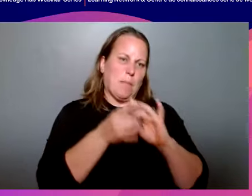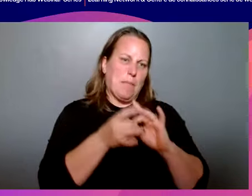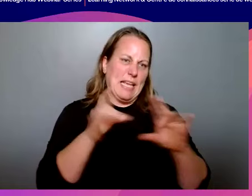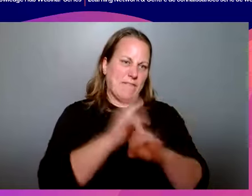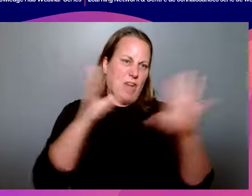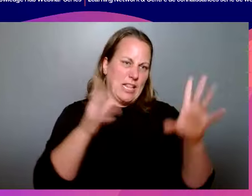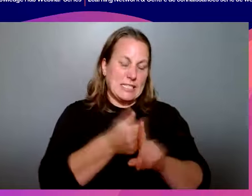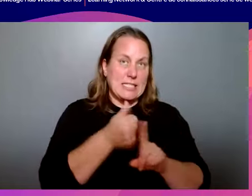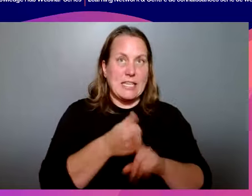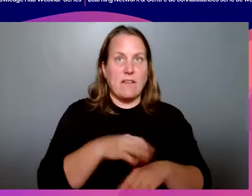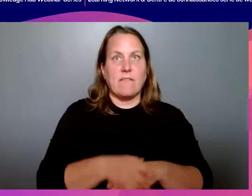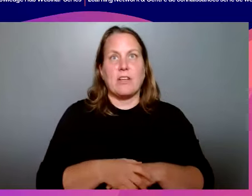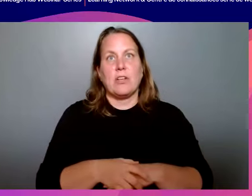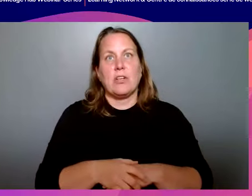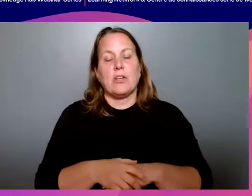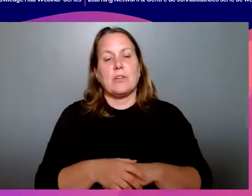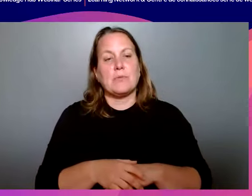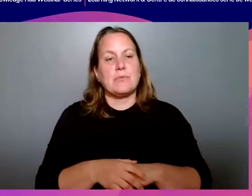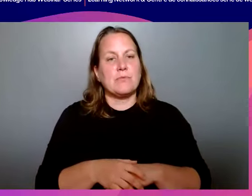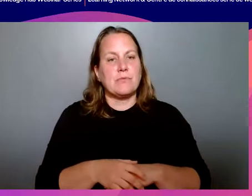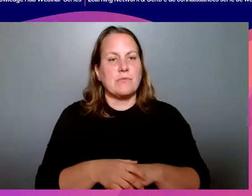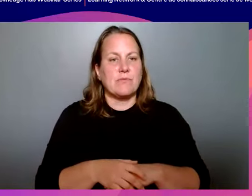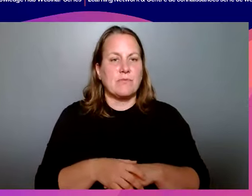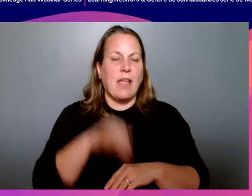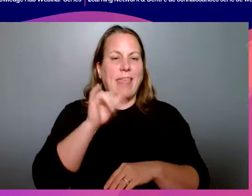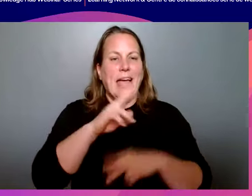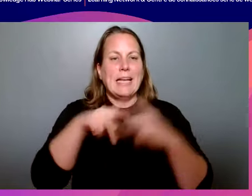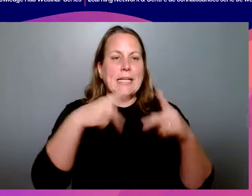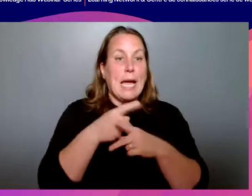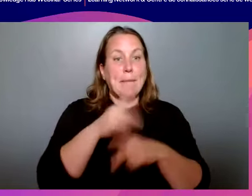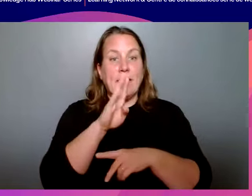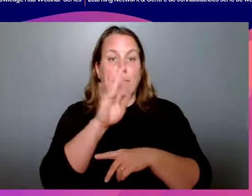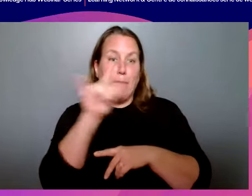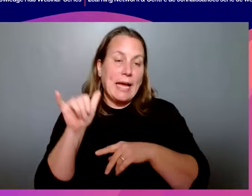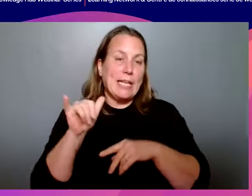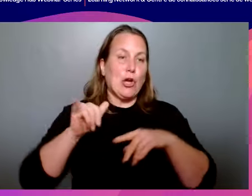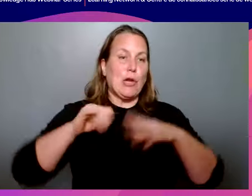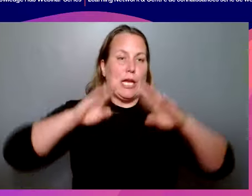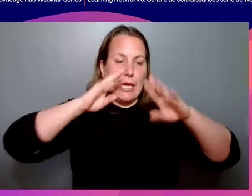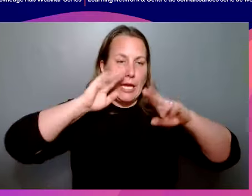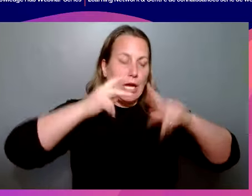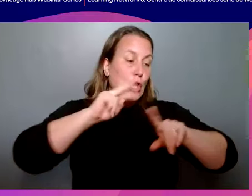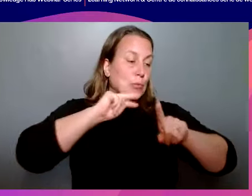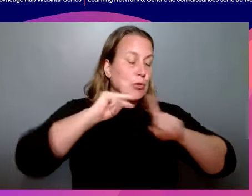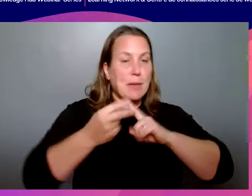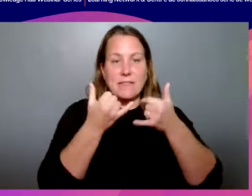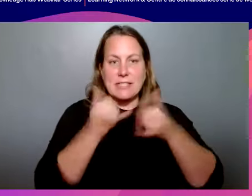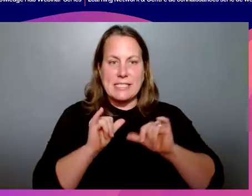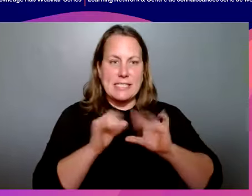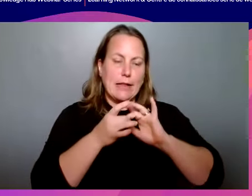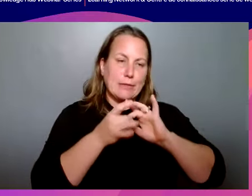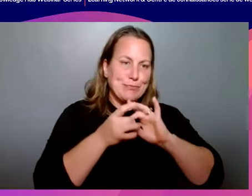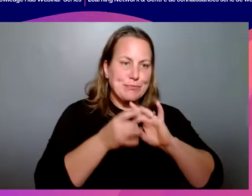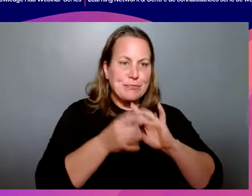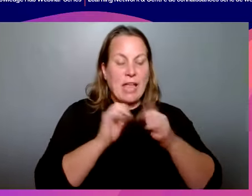The dominance of a rigid gender binary continues to shape how gender and sexuality or sexually diverse people are